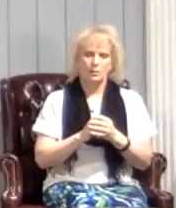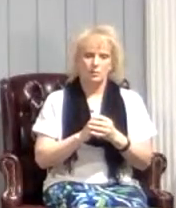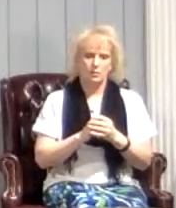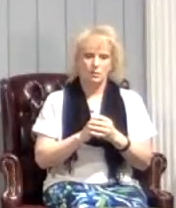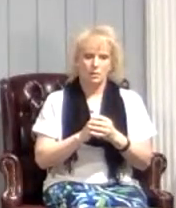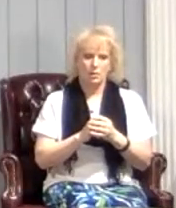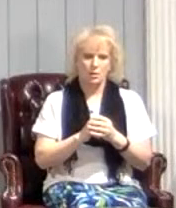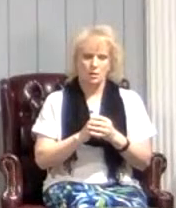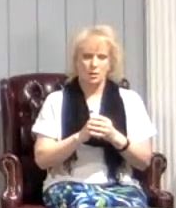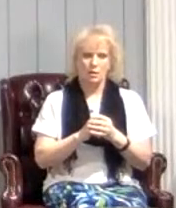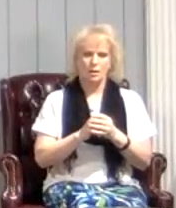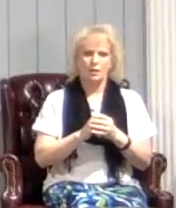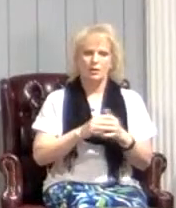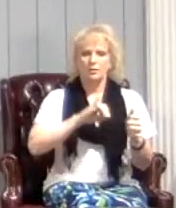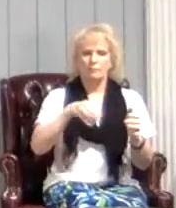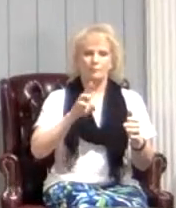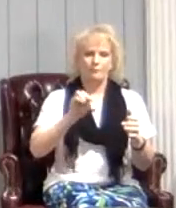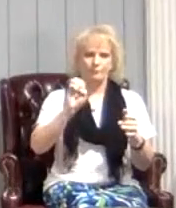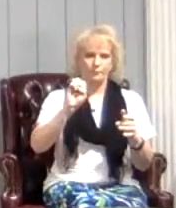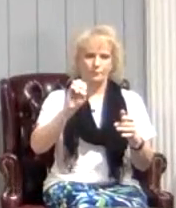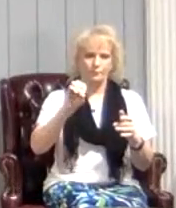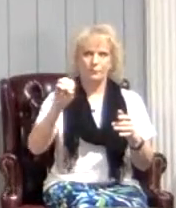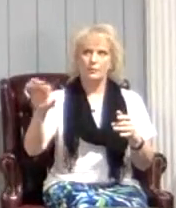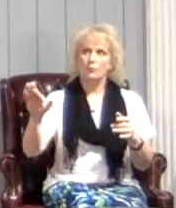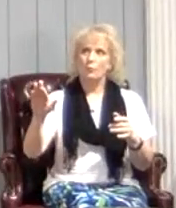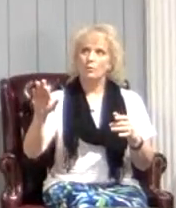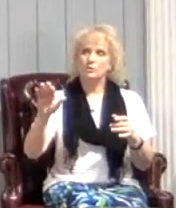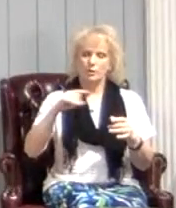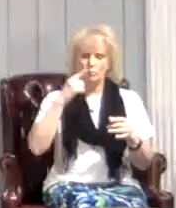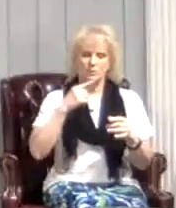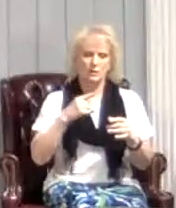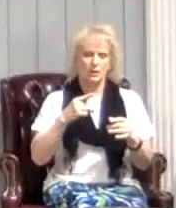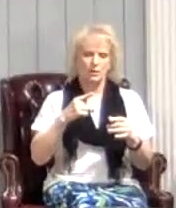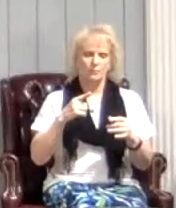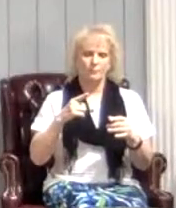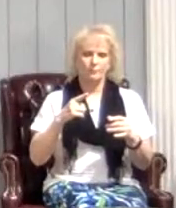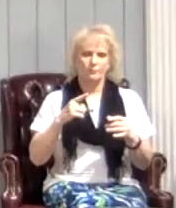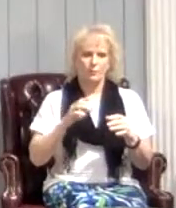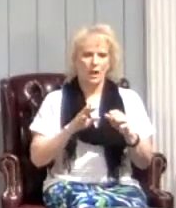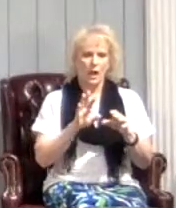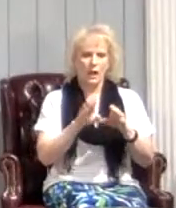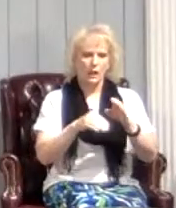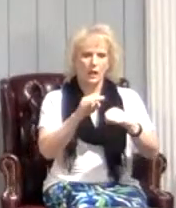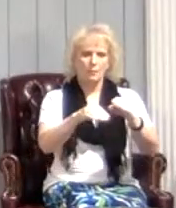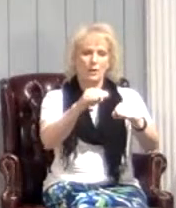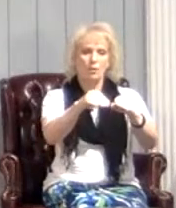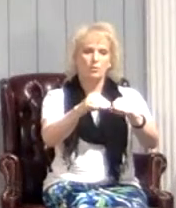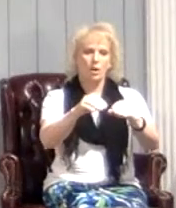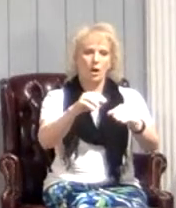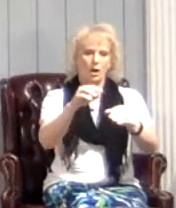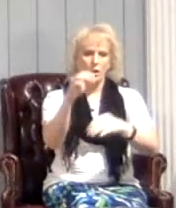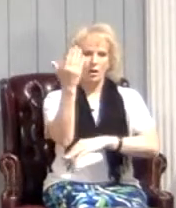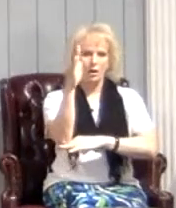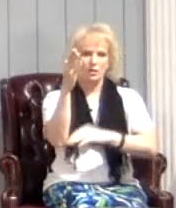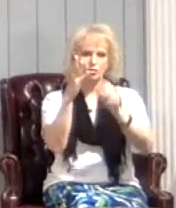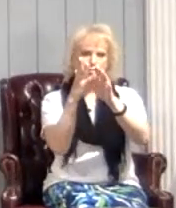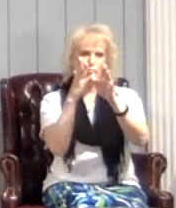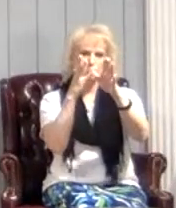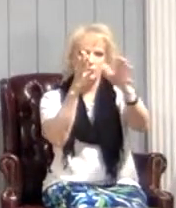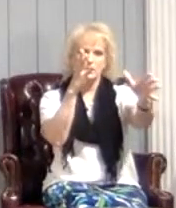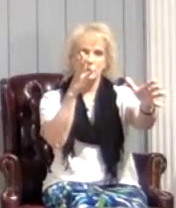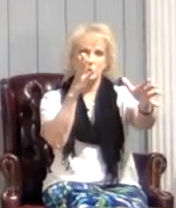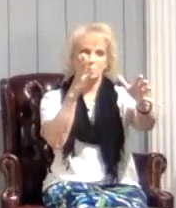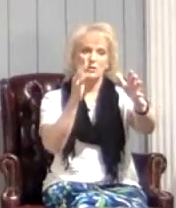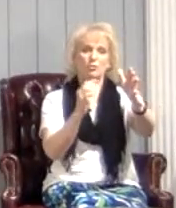out on a limb so far that if God doesn't hold you up, it's going to break. And that's what I've been doing all my life. I just get